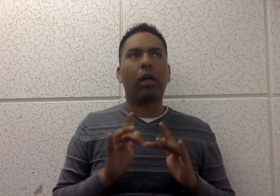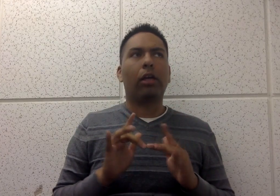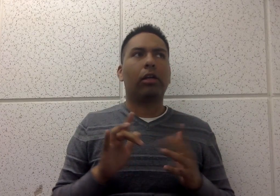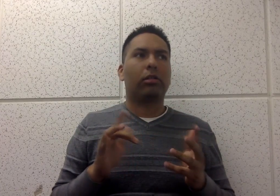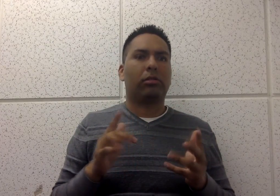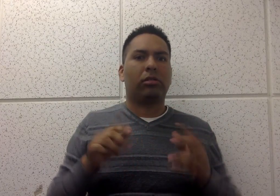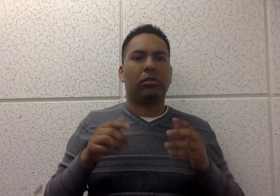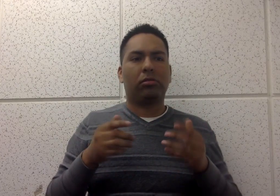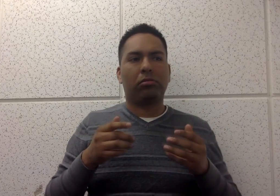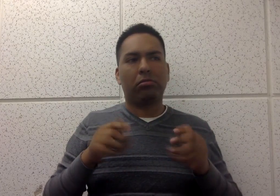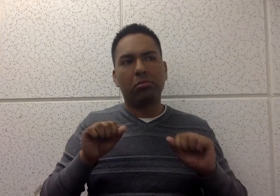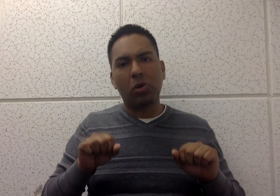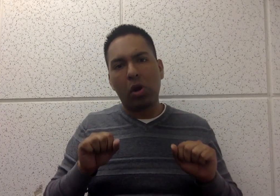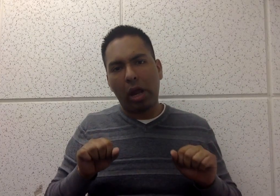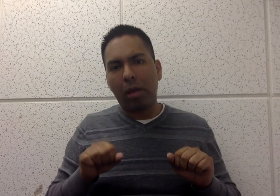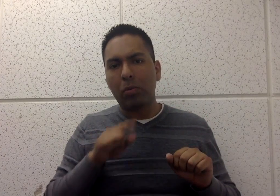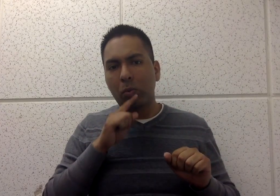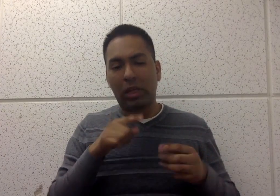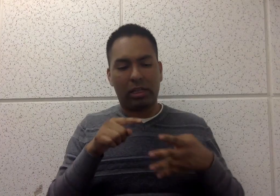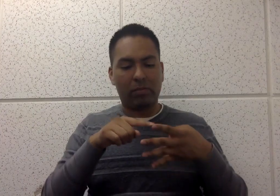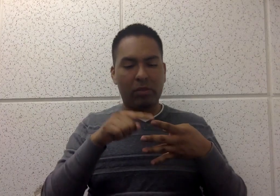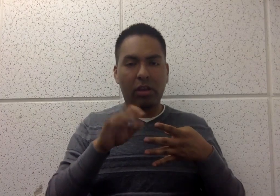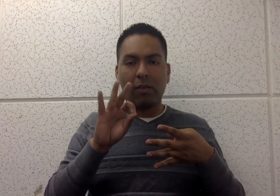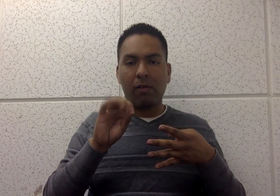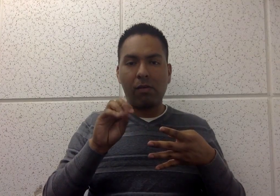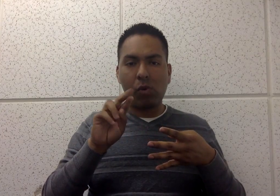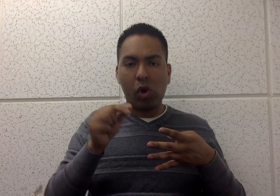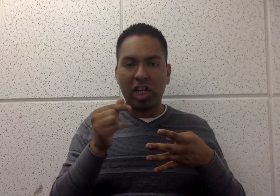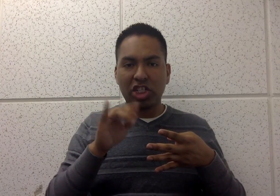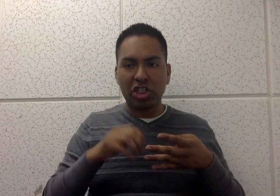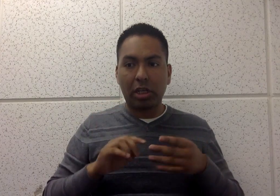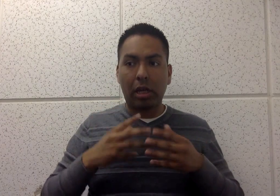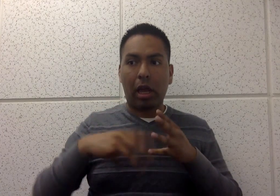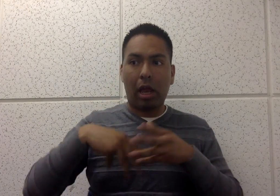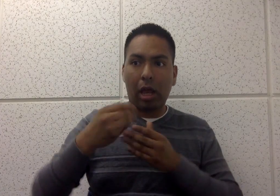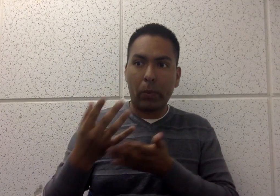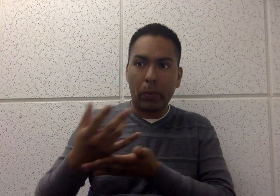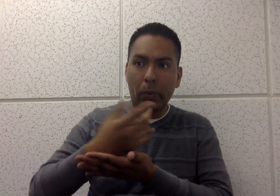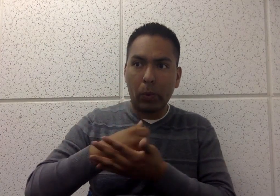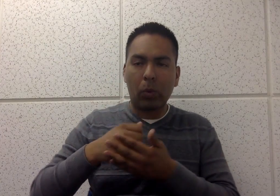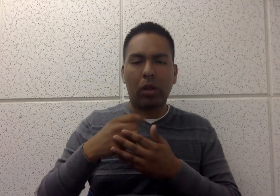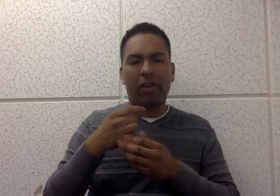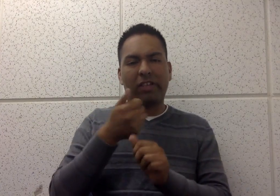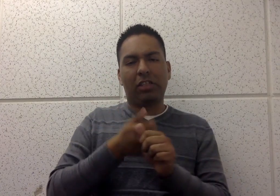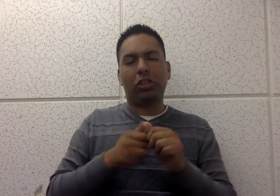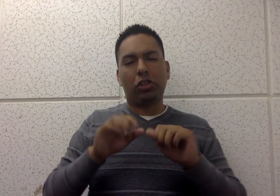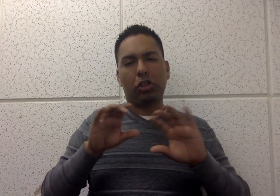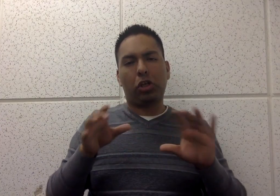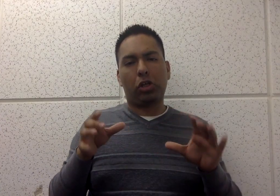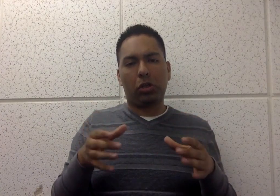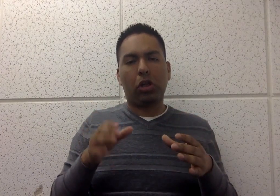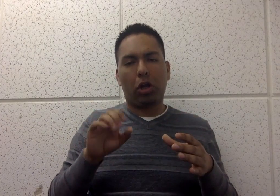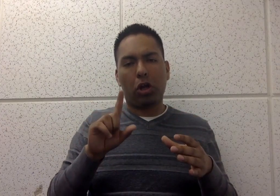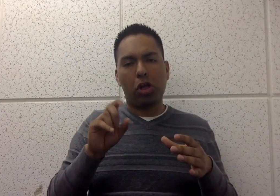perhaps increase the foraging efficiency of ant colonies. So the one thing, though, that I want you to remember about this is that these patterns